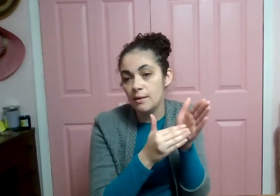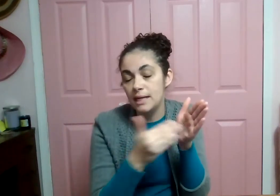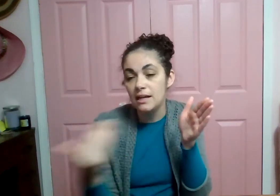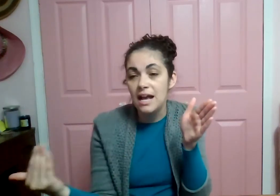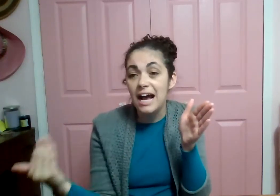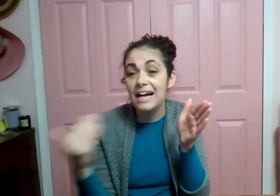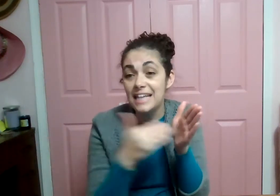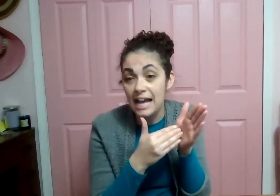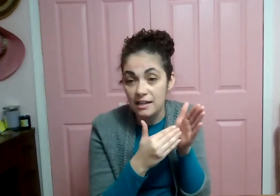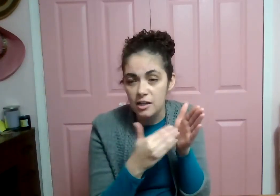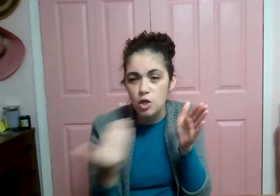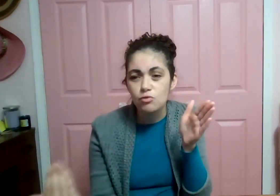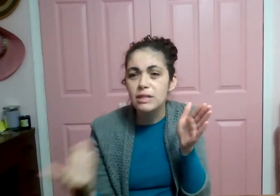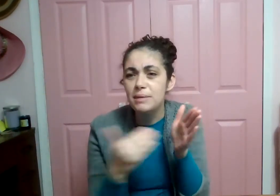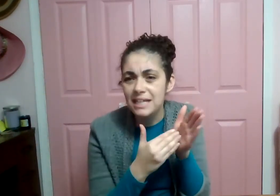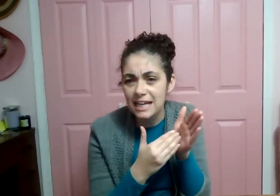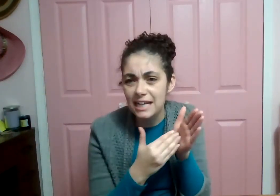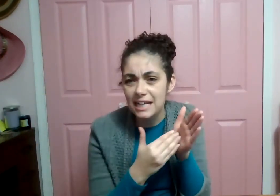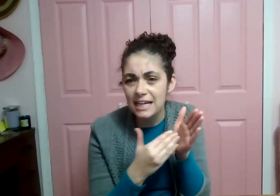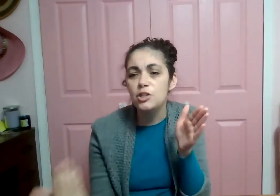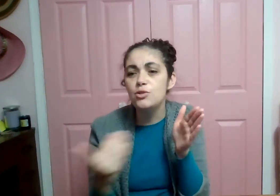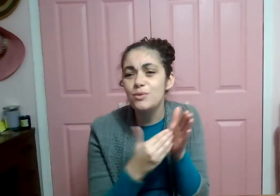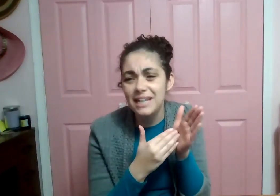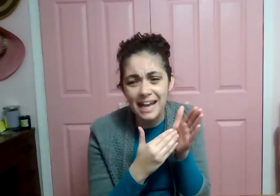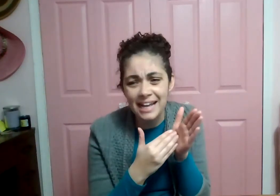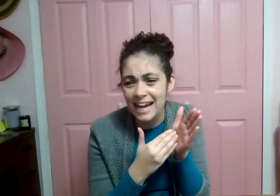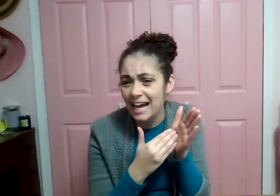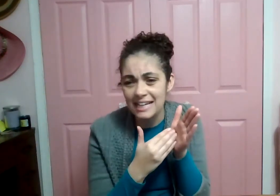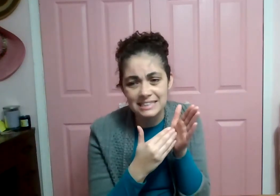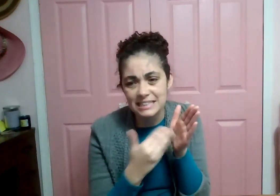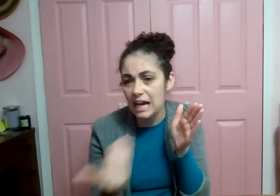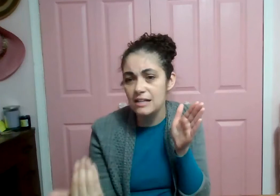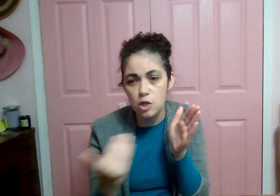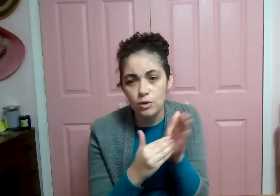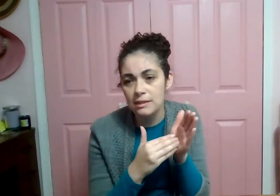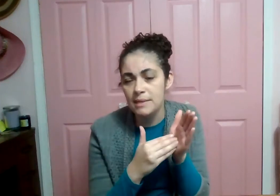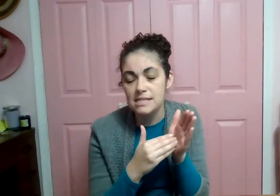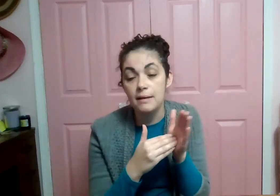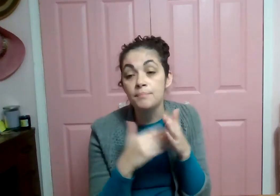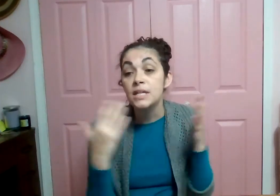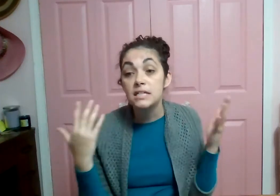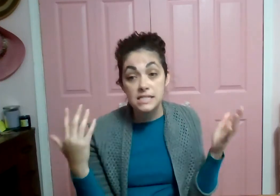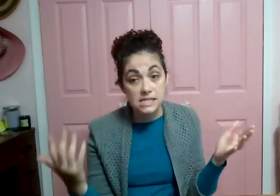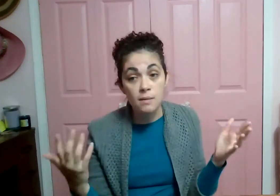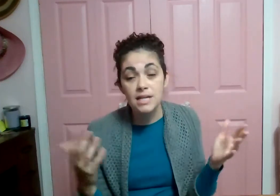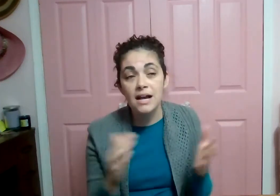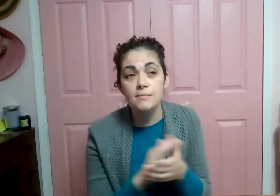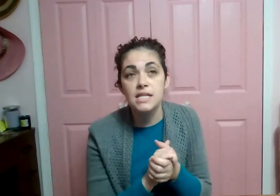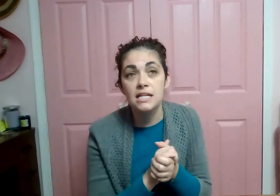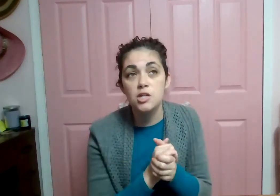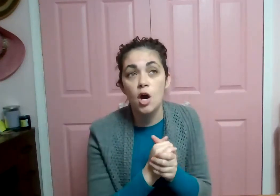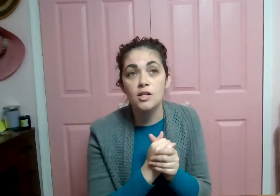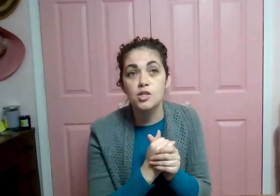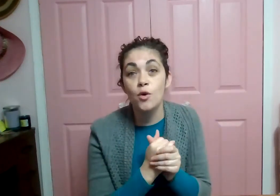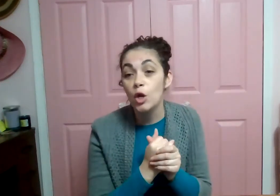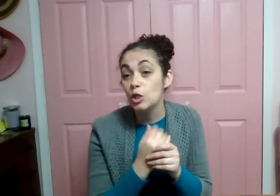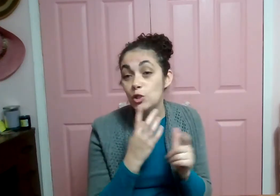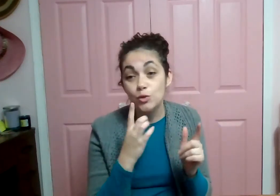non-dominant. Again, repeat it. Can you do it again? I totally missed it. Sometimes it's also you